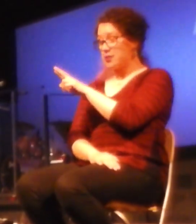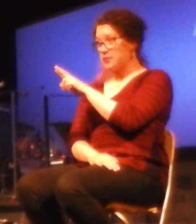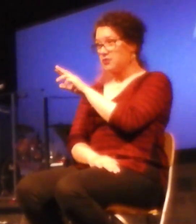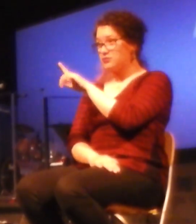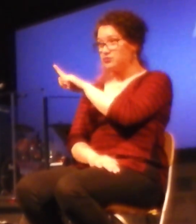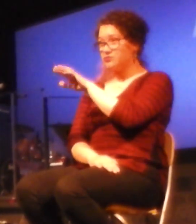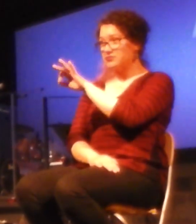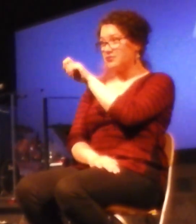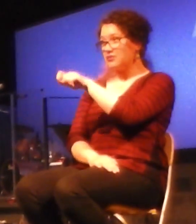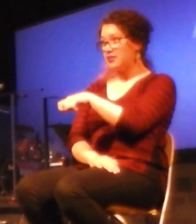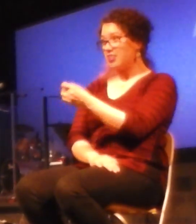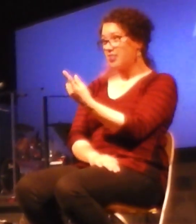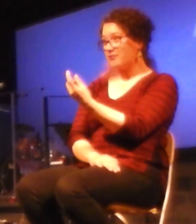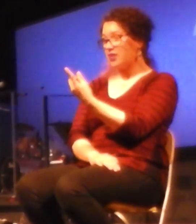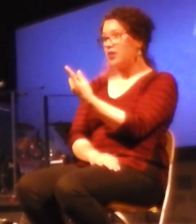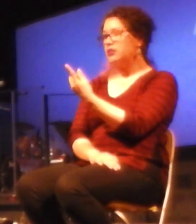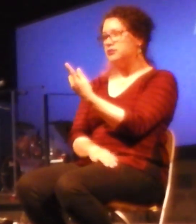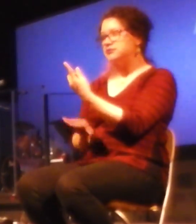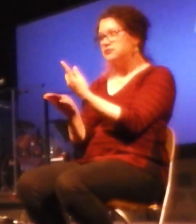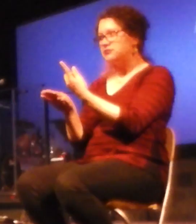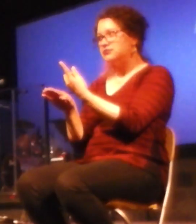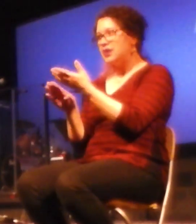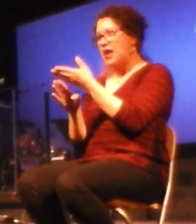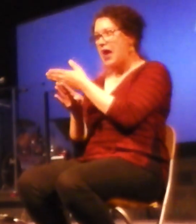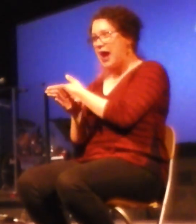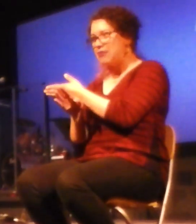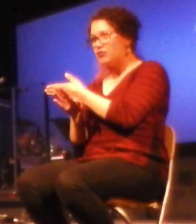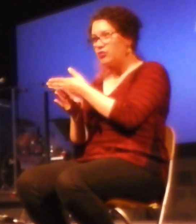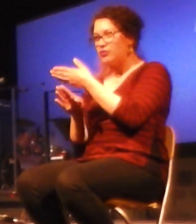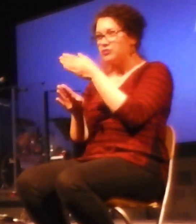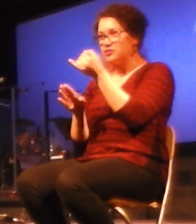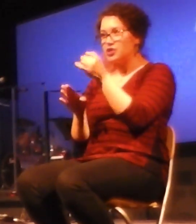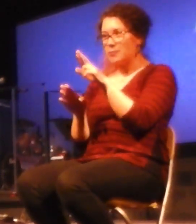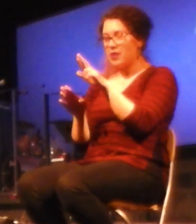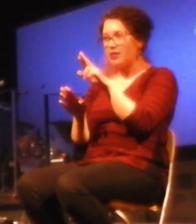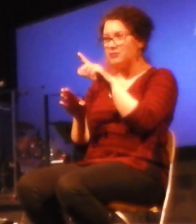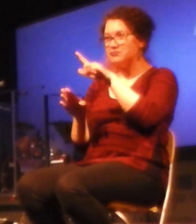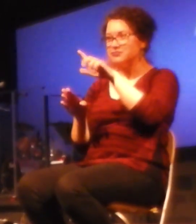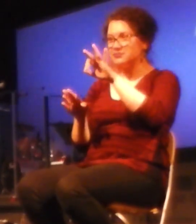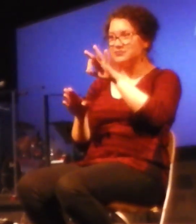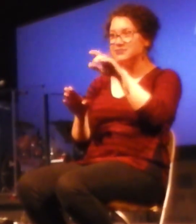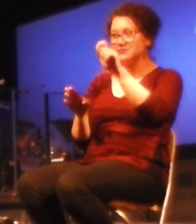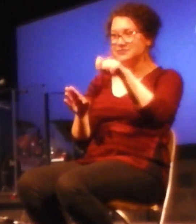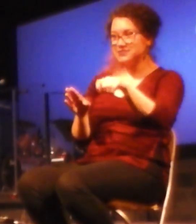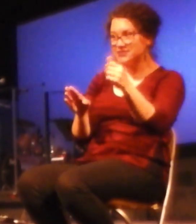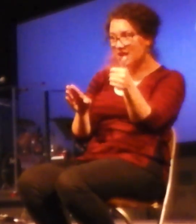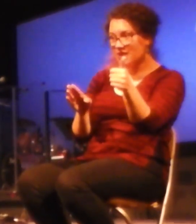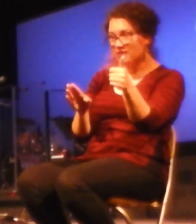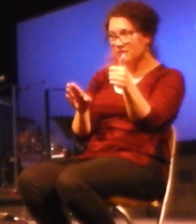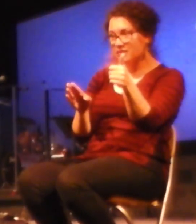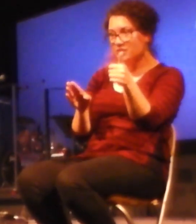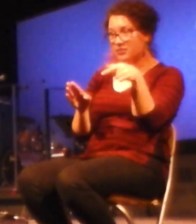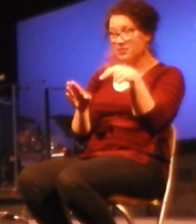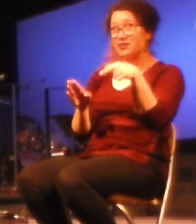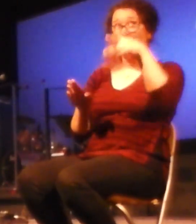right after Jeremiah 29:10, where God says that the